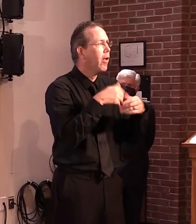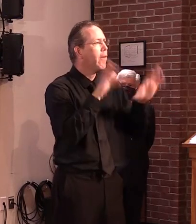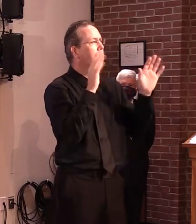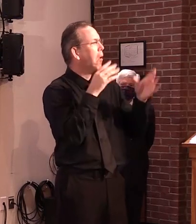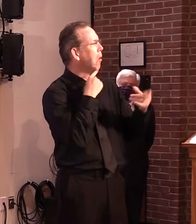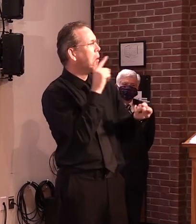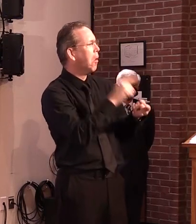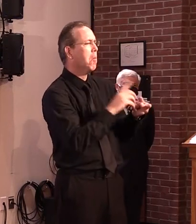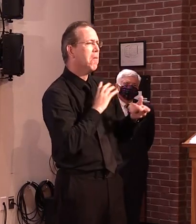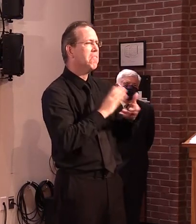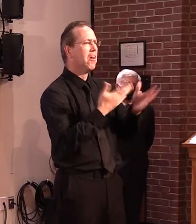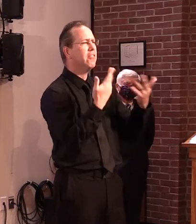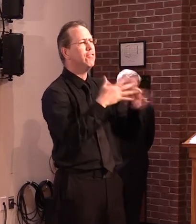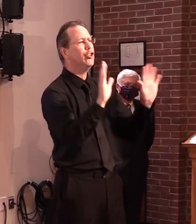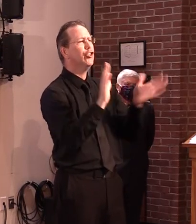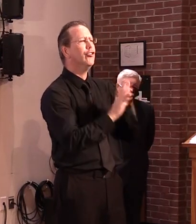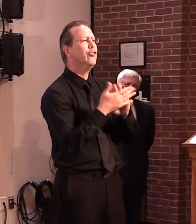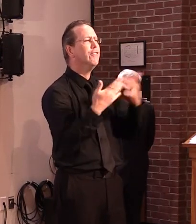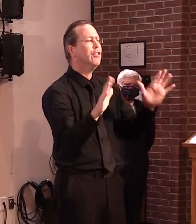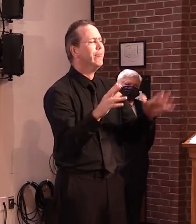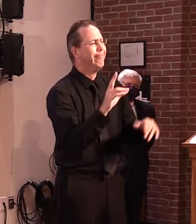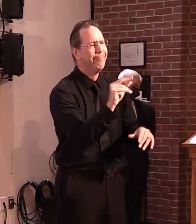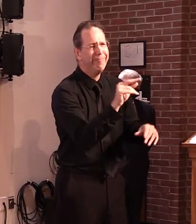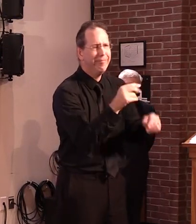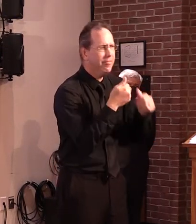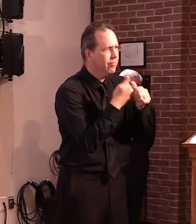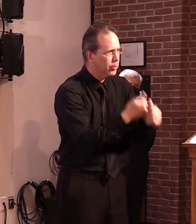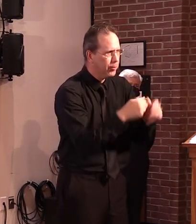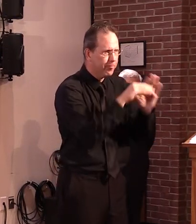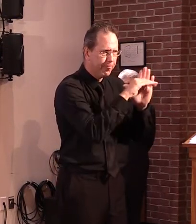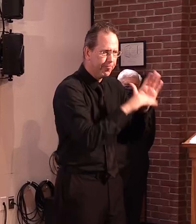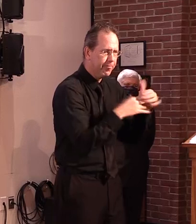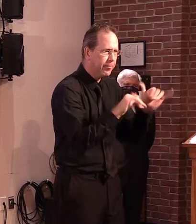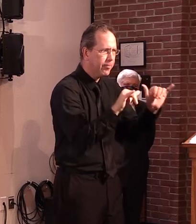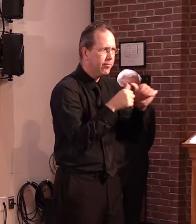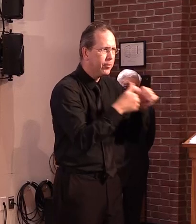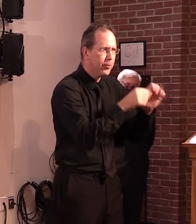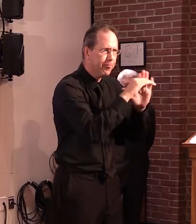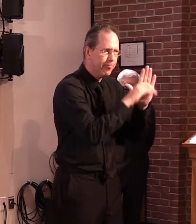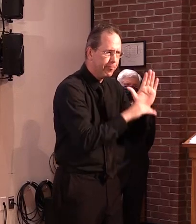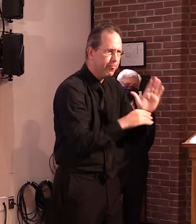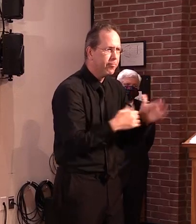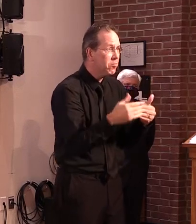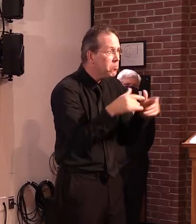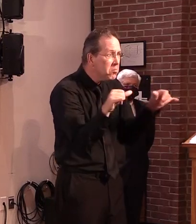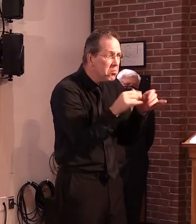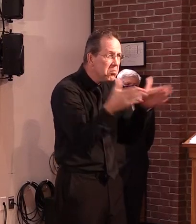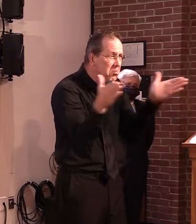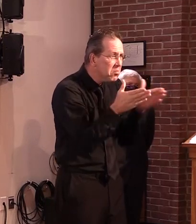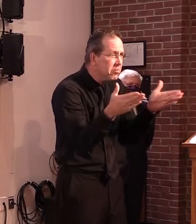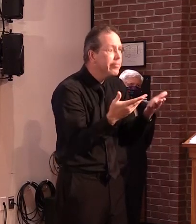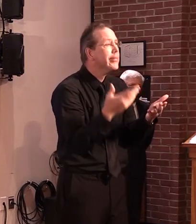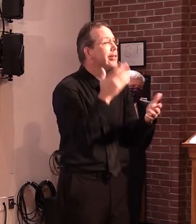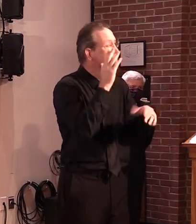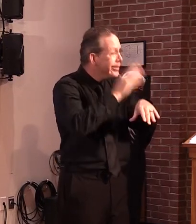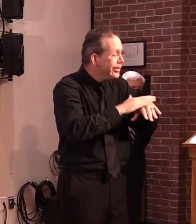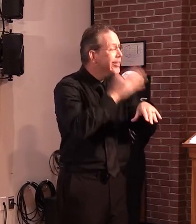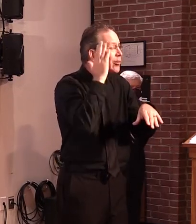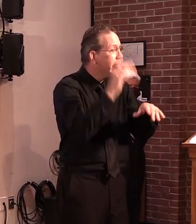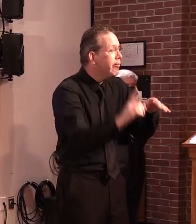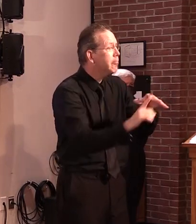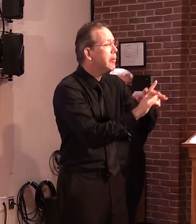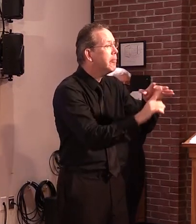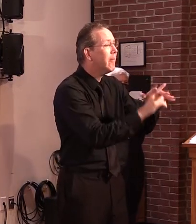a formidable foe. You give it an opportunity to reemerge its ugly head,